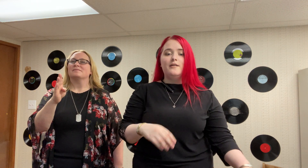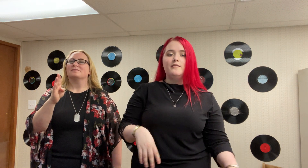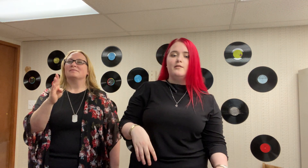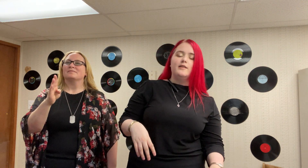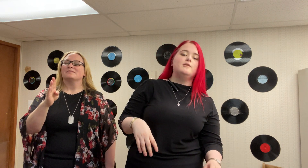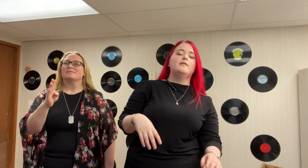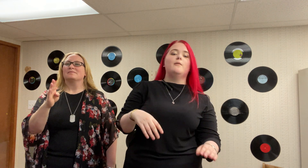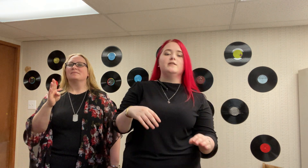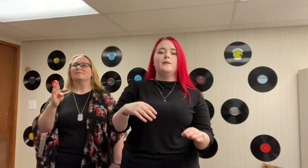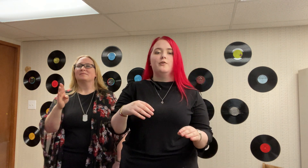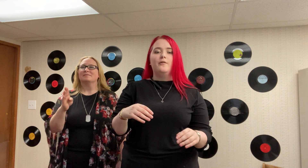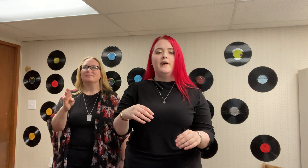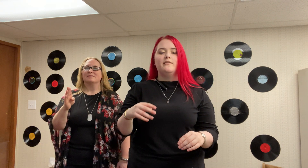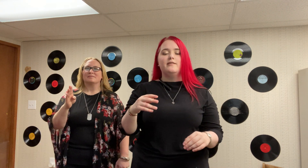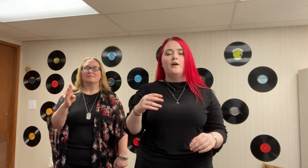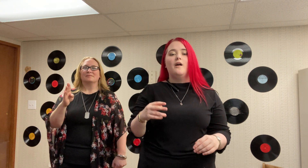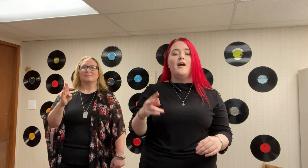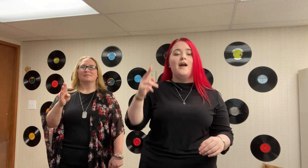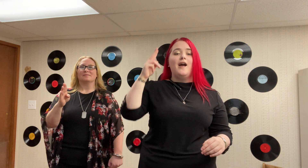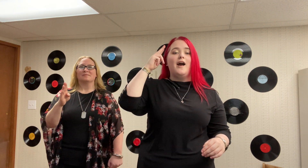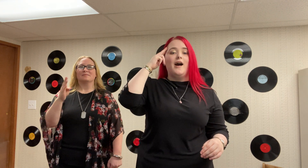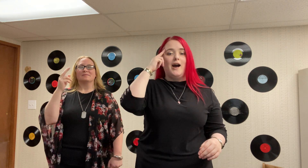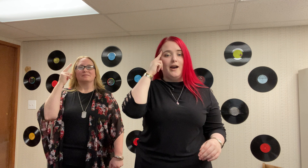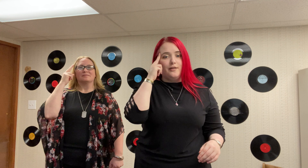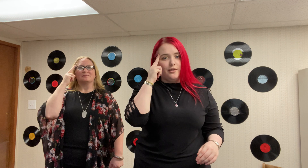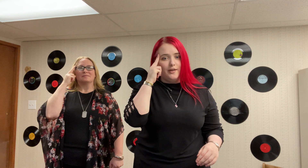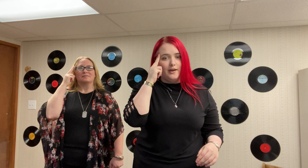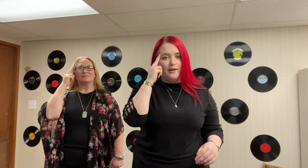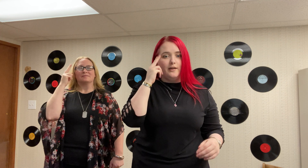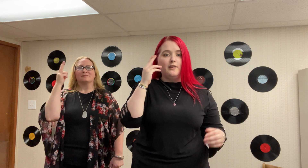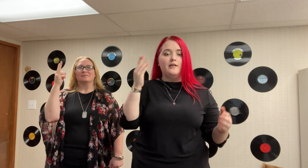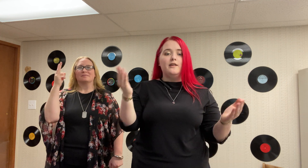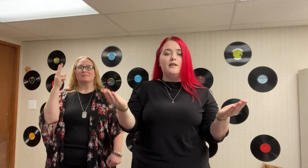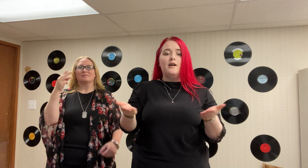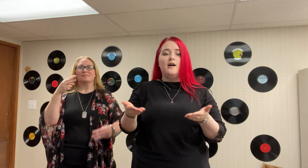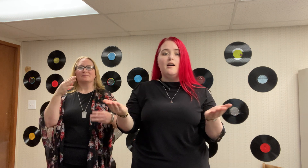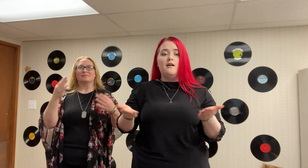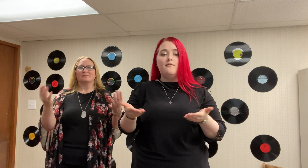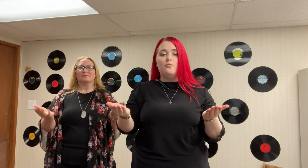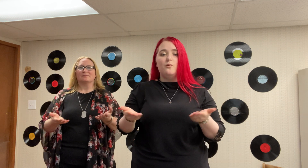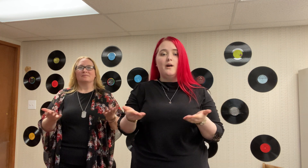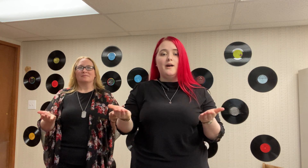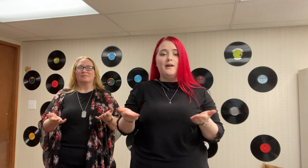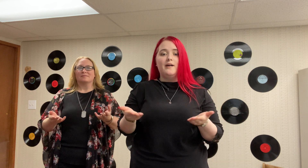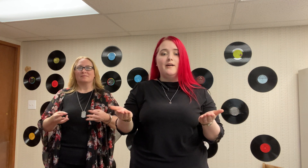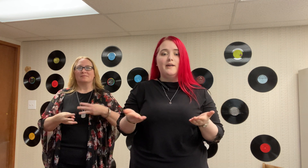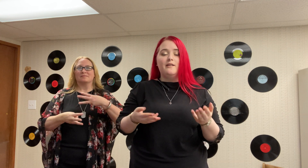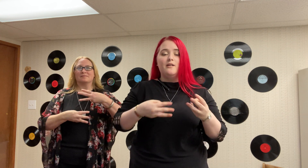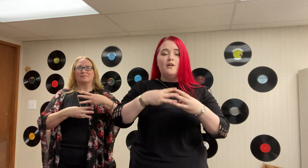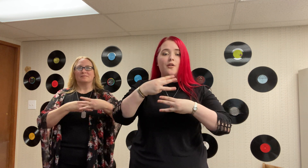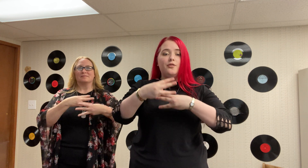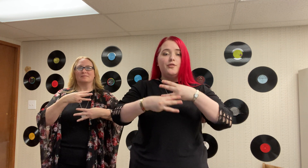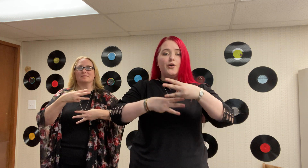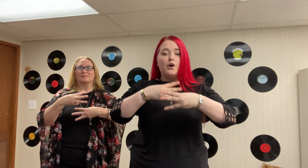So let's do that one time real quick. So I think of what